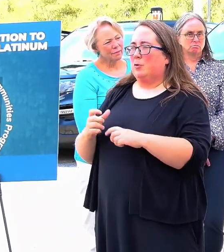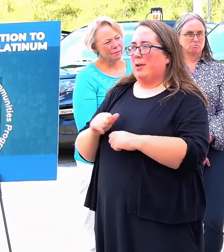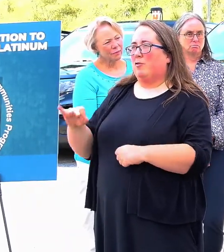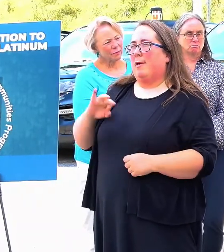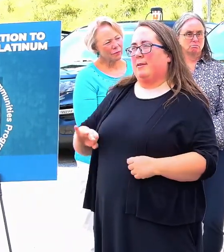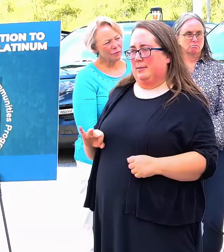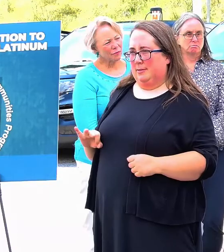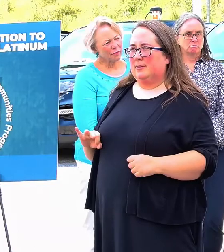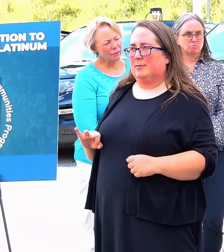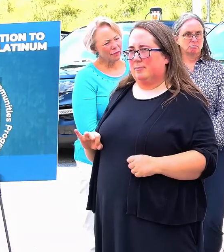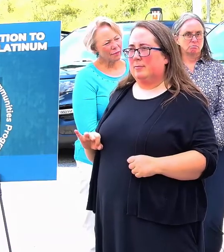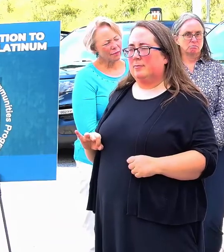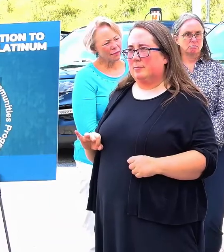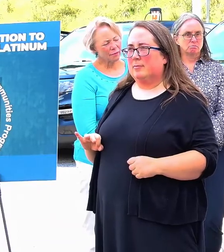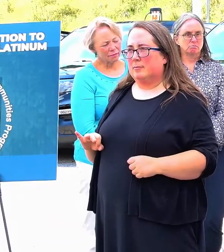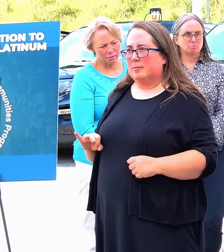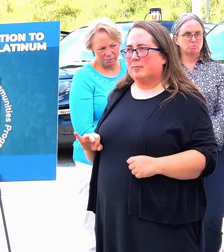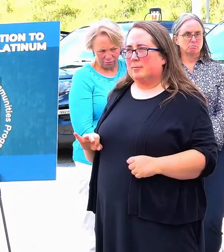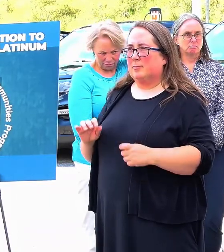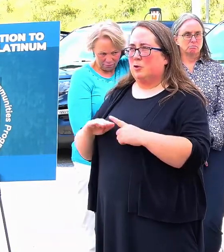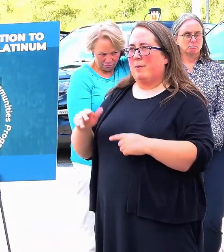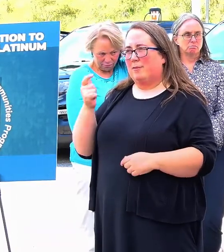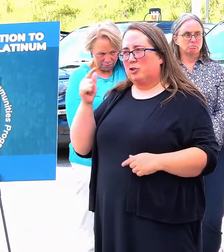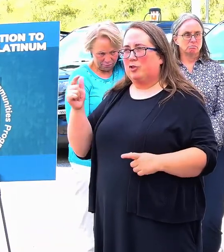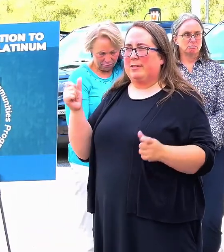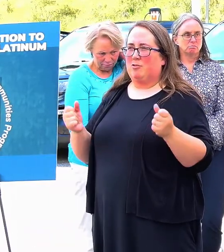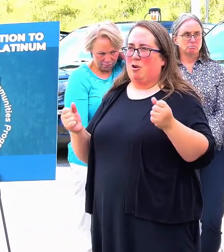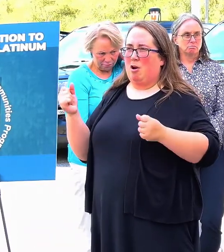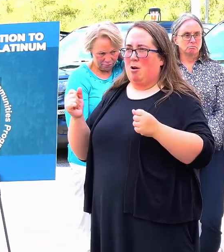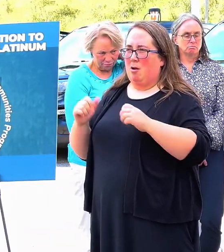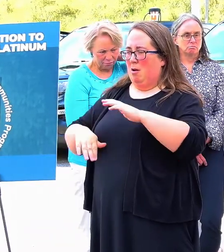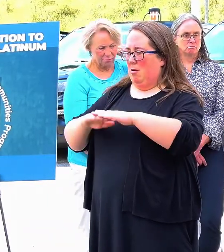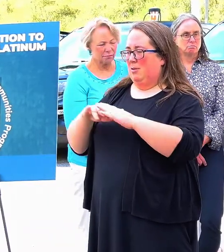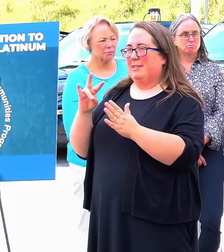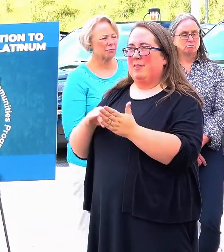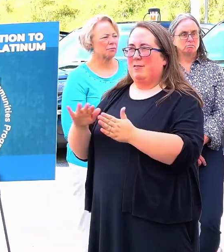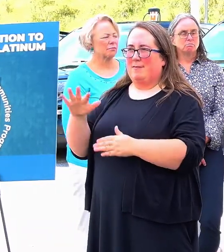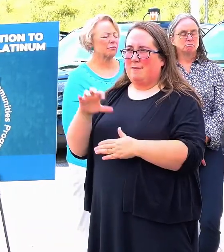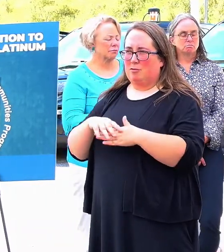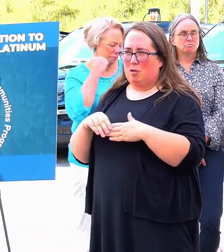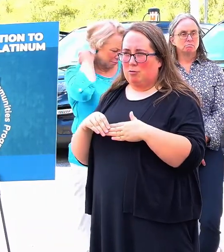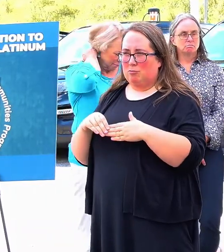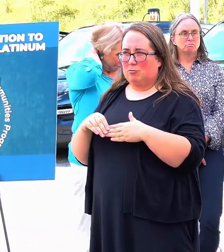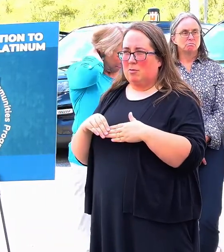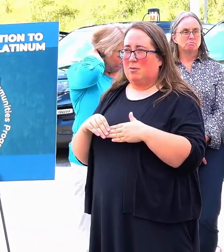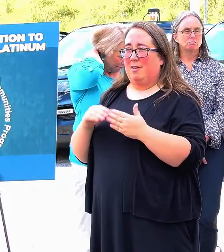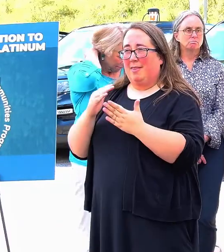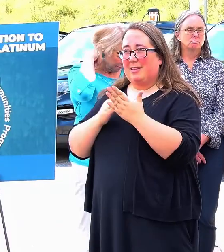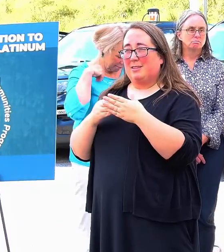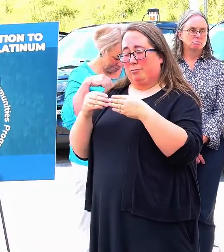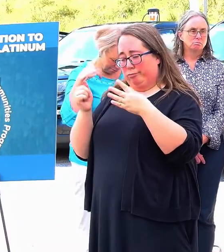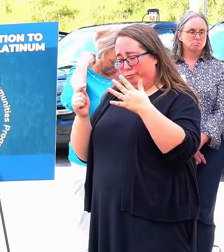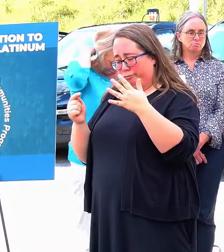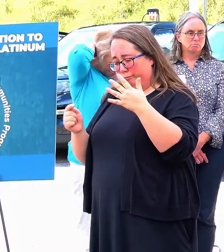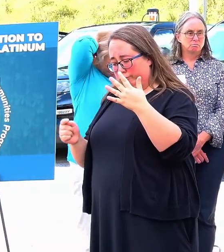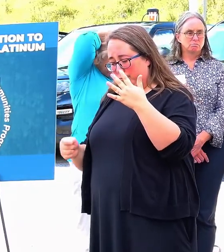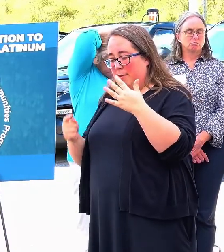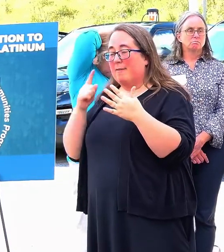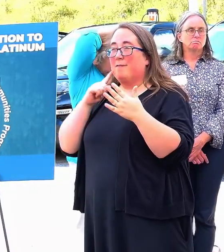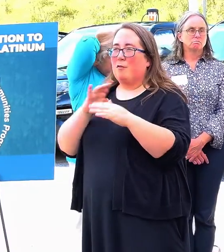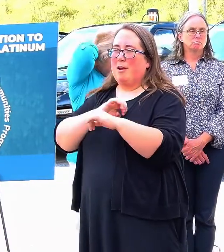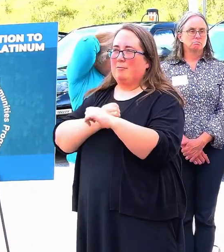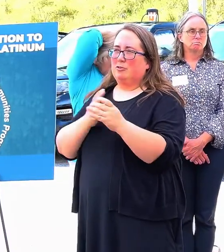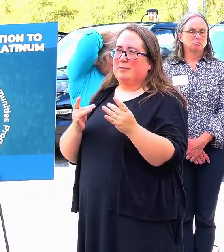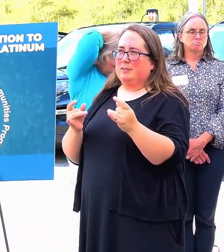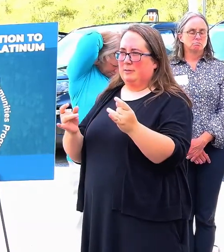in order to have green cars, up to $7,500. And the list goes on and on for energy